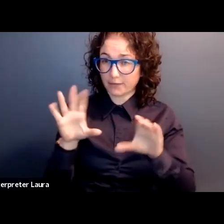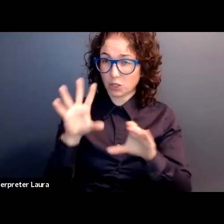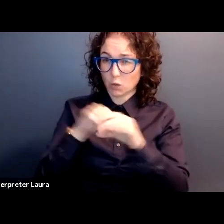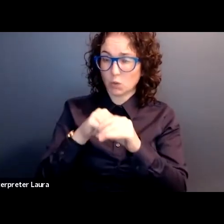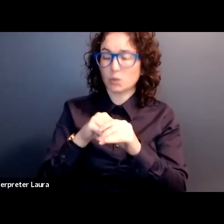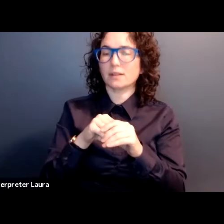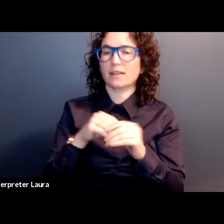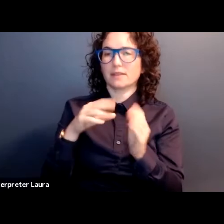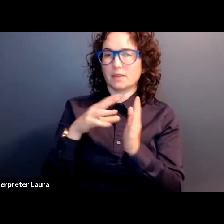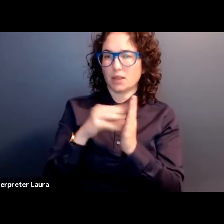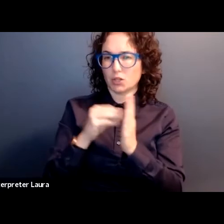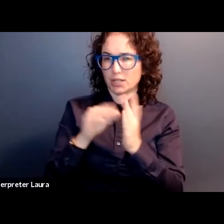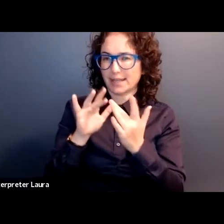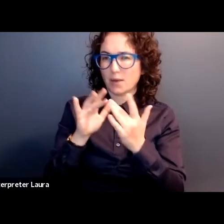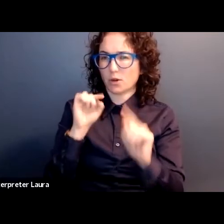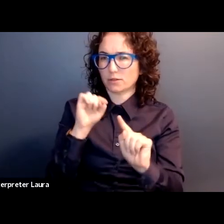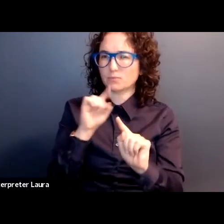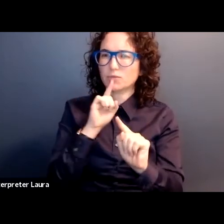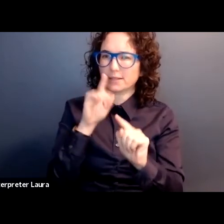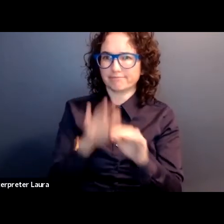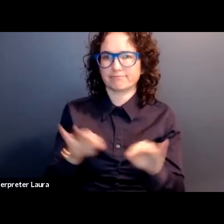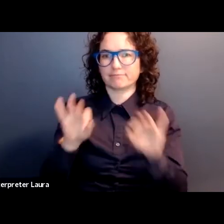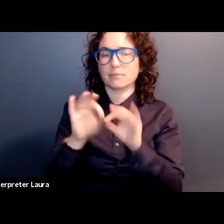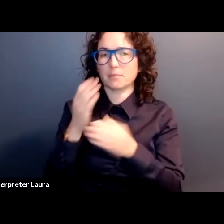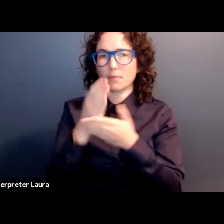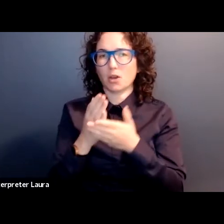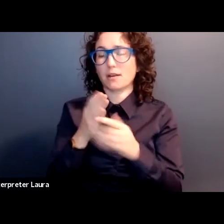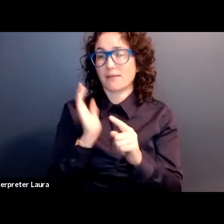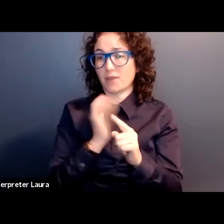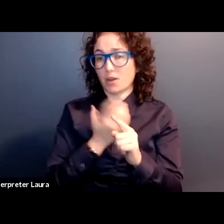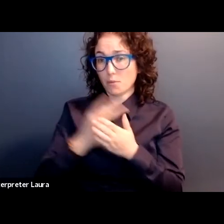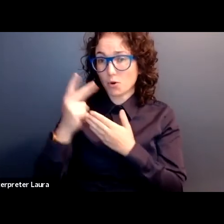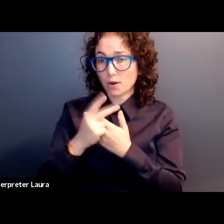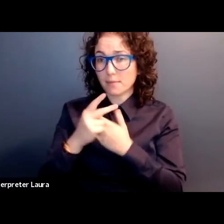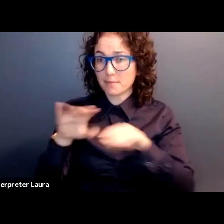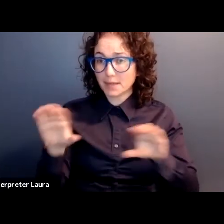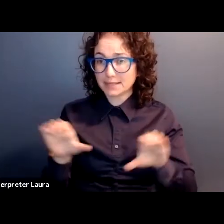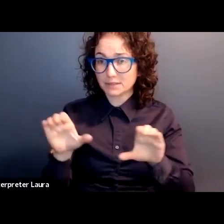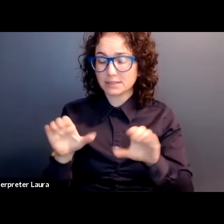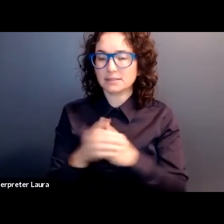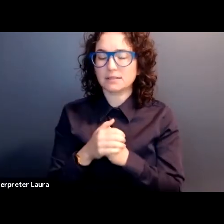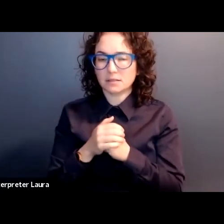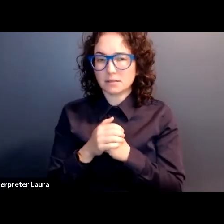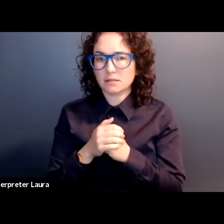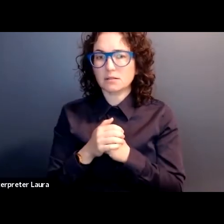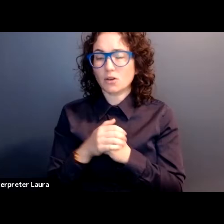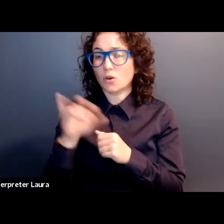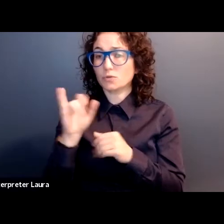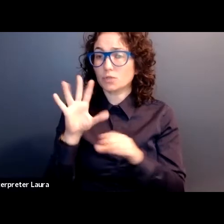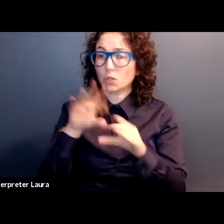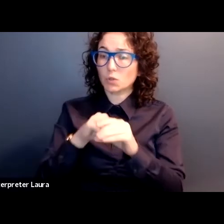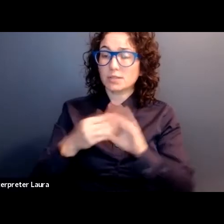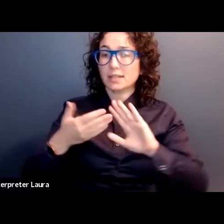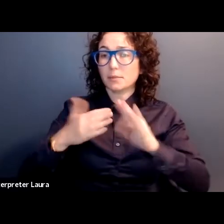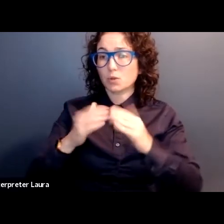learning network as a key component of our programming activities, and that includes communities